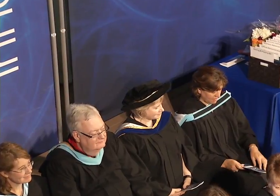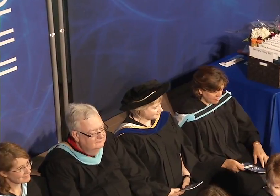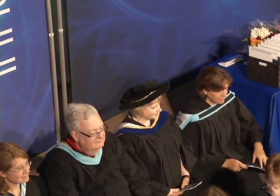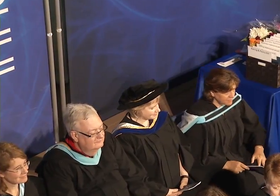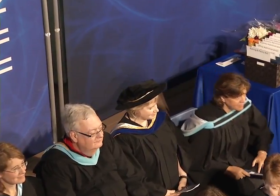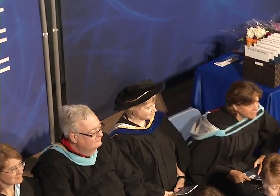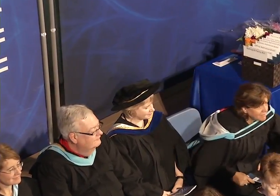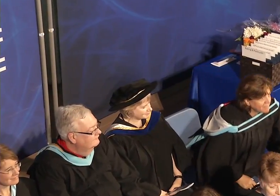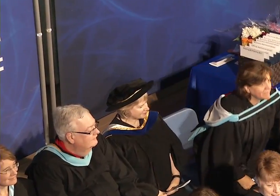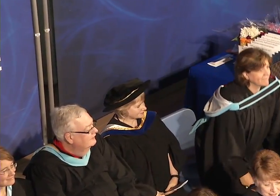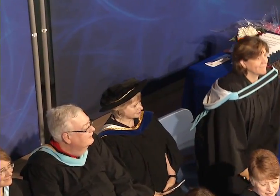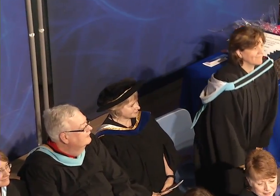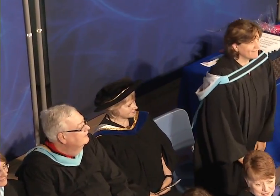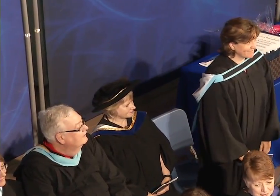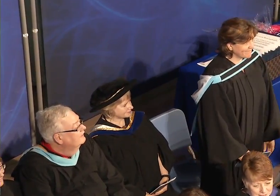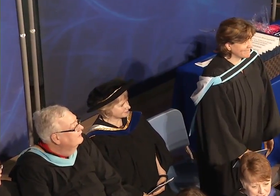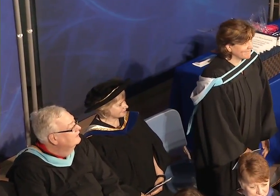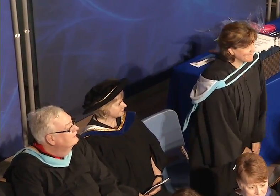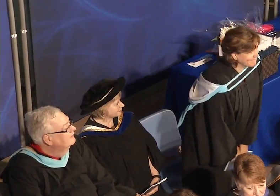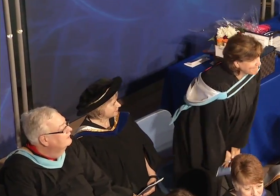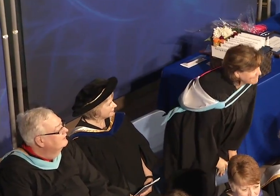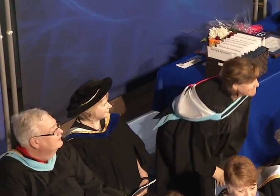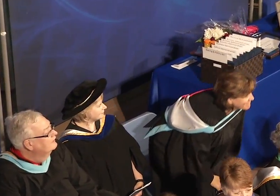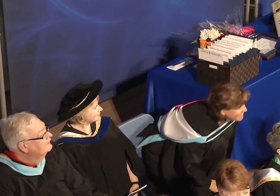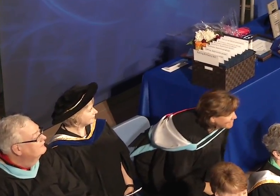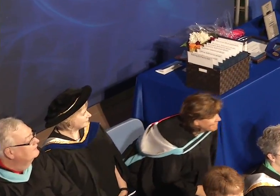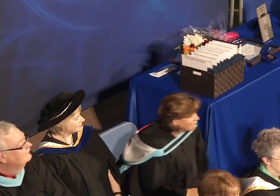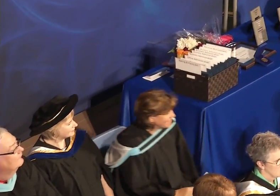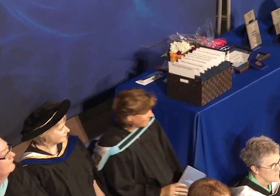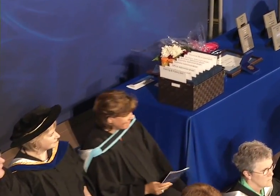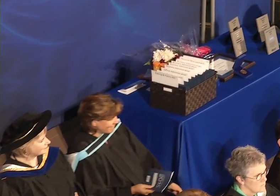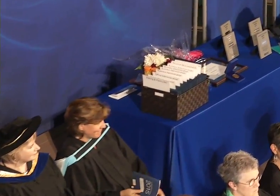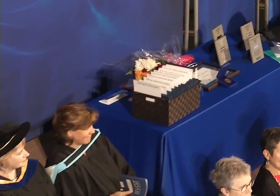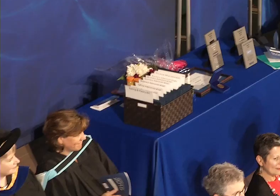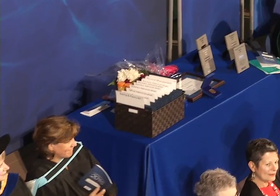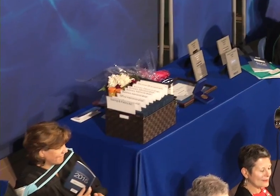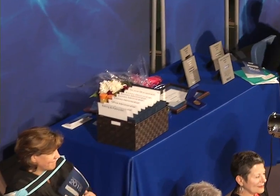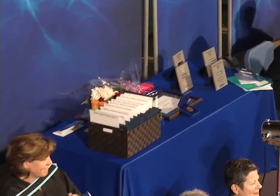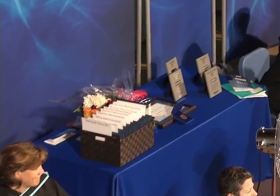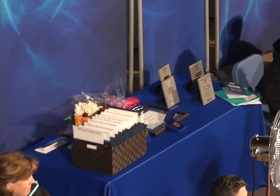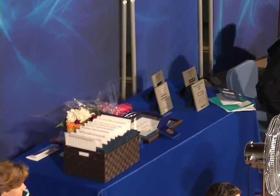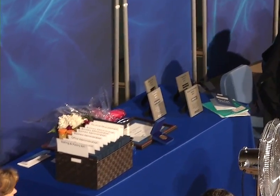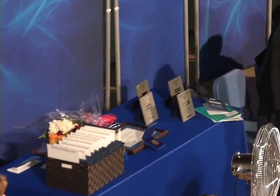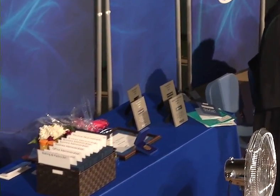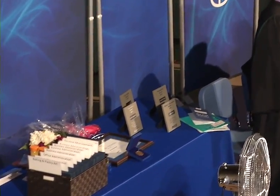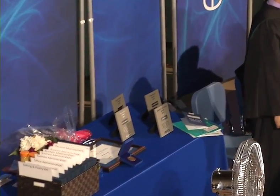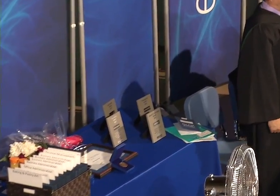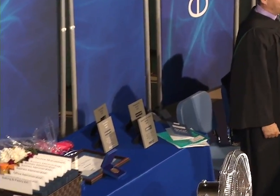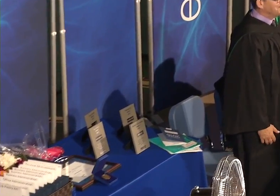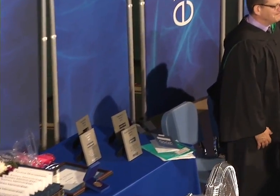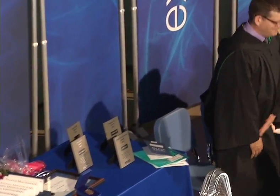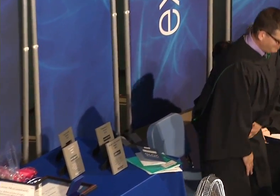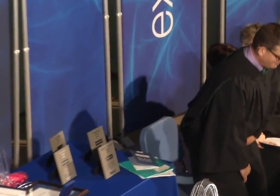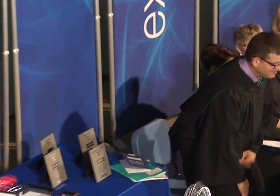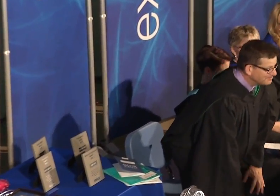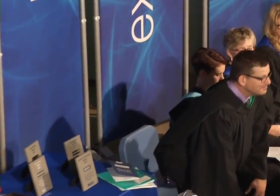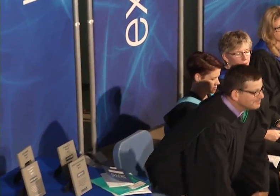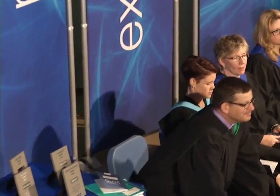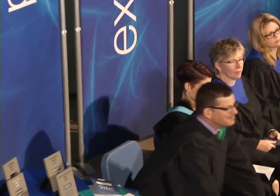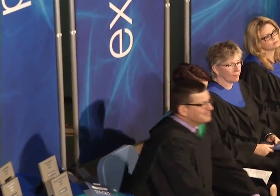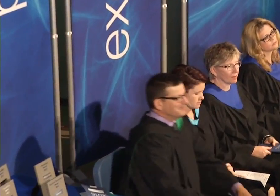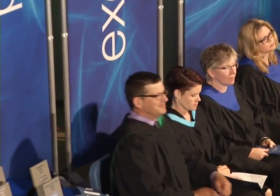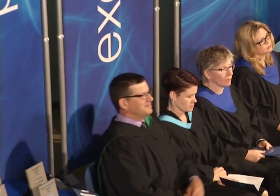Kathleen Allen, Dean of Student Services. John Smith, Manager of Student Services at